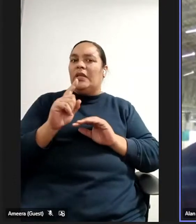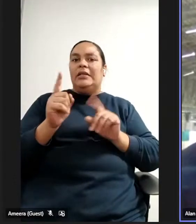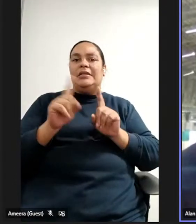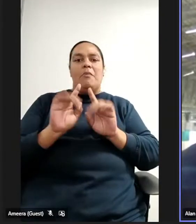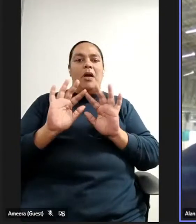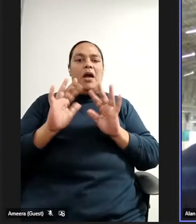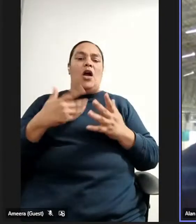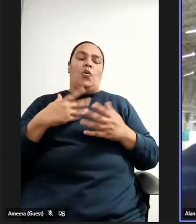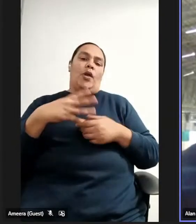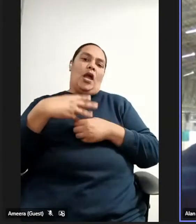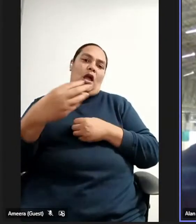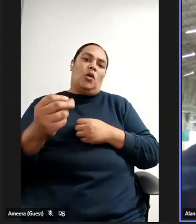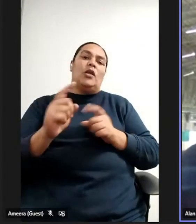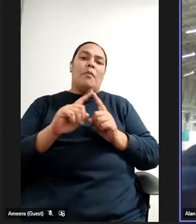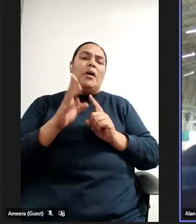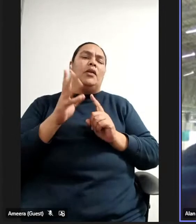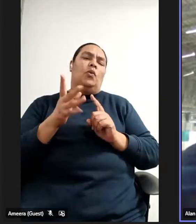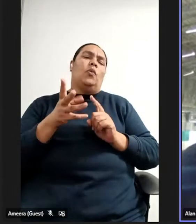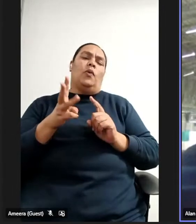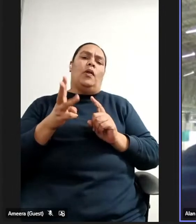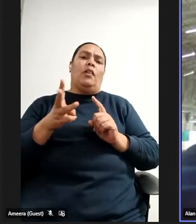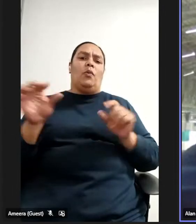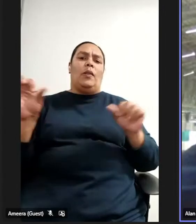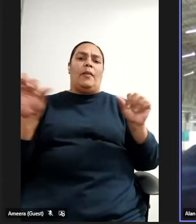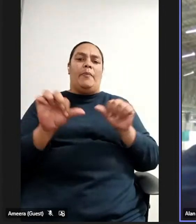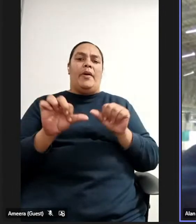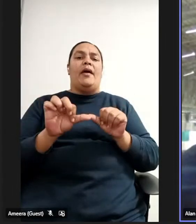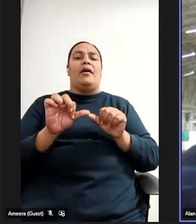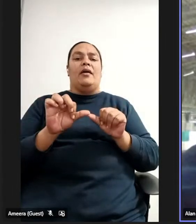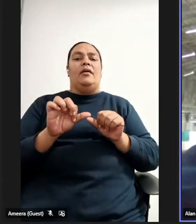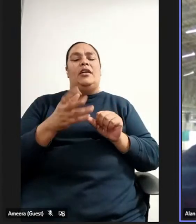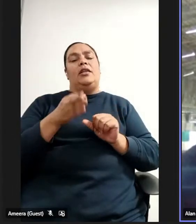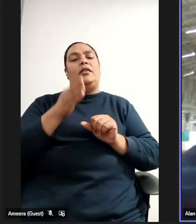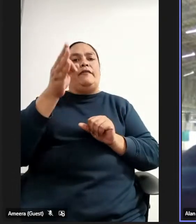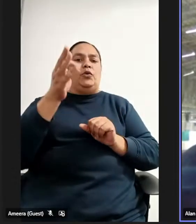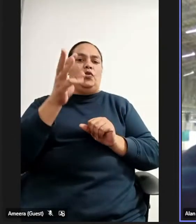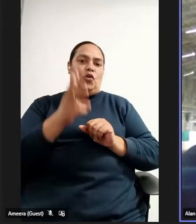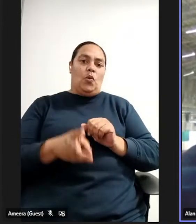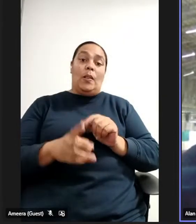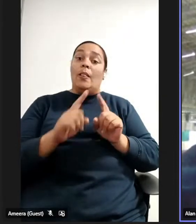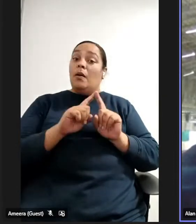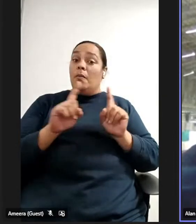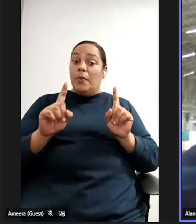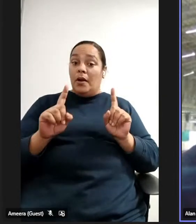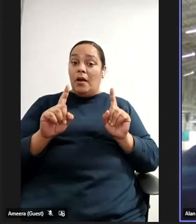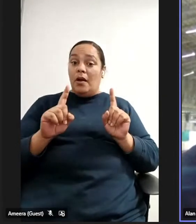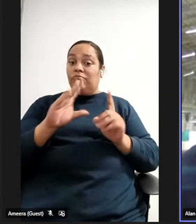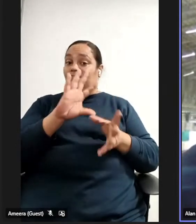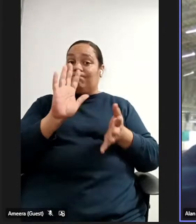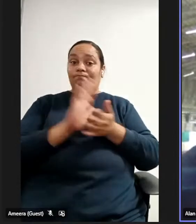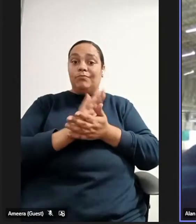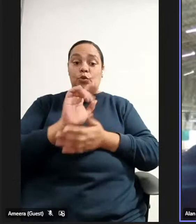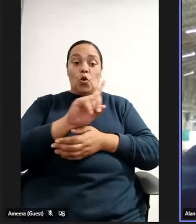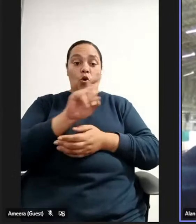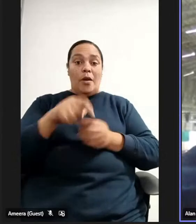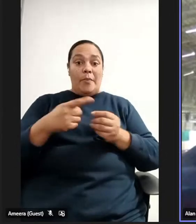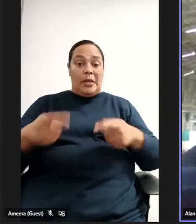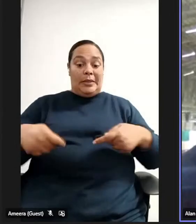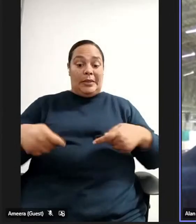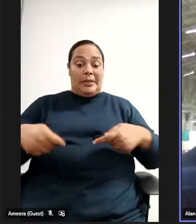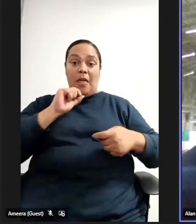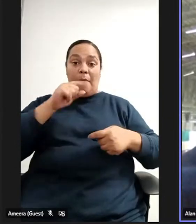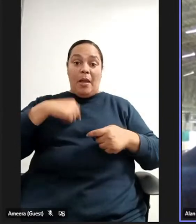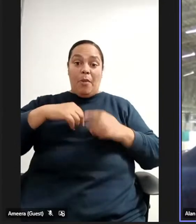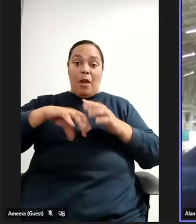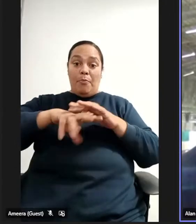back in the not too distant future on that. So the overall question about expenditure. So in our province, it's for the next 3 years, and